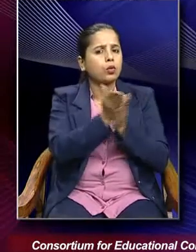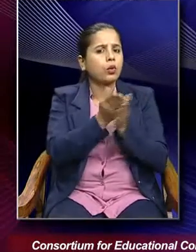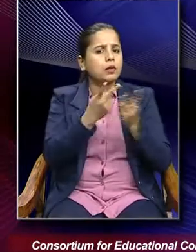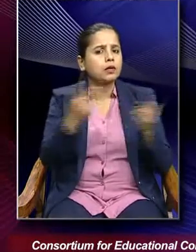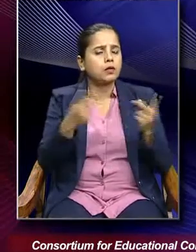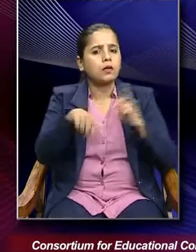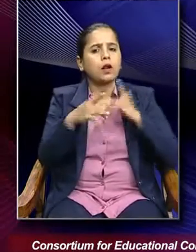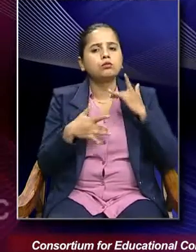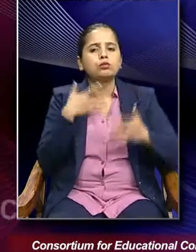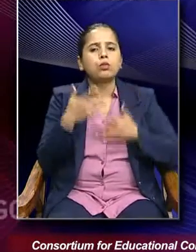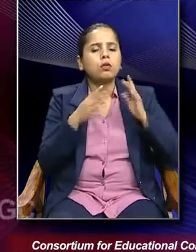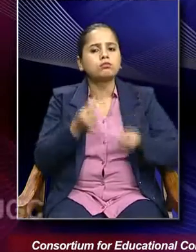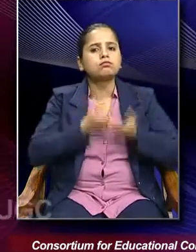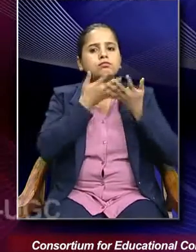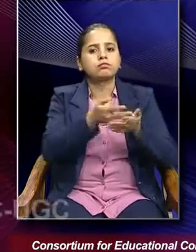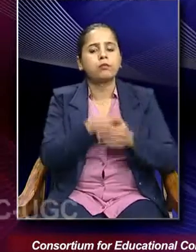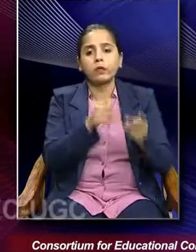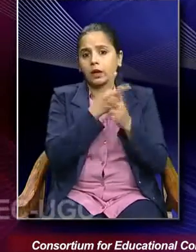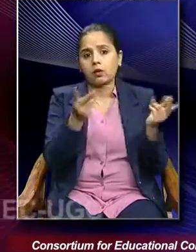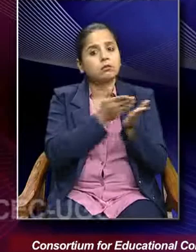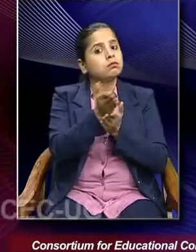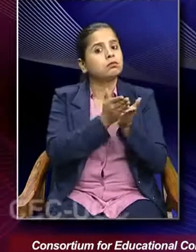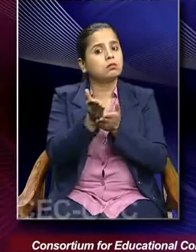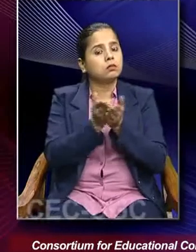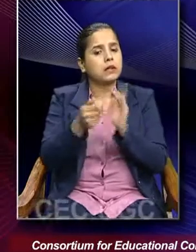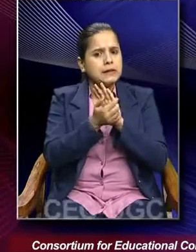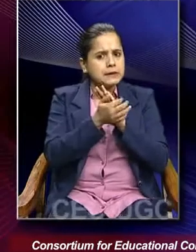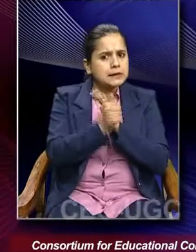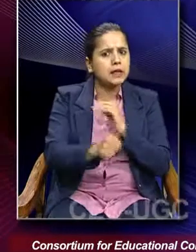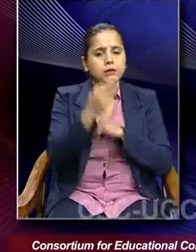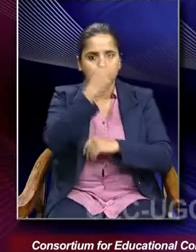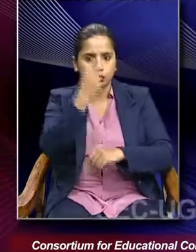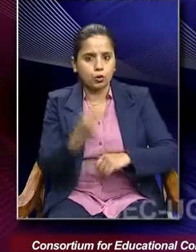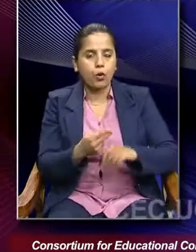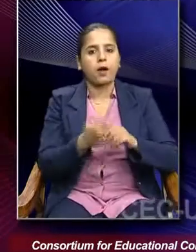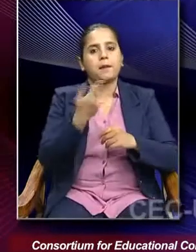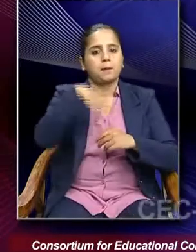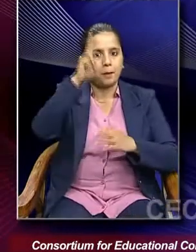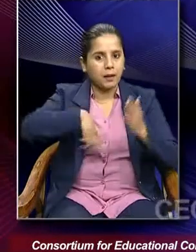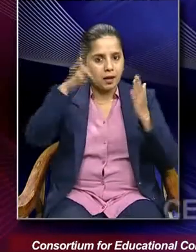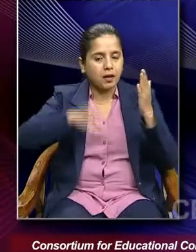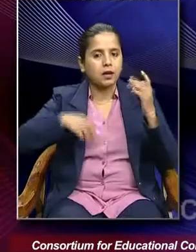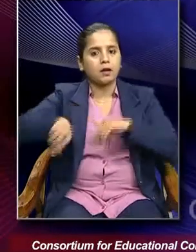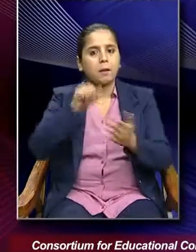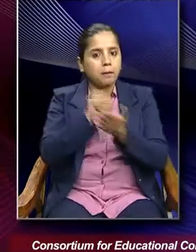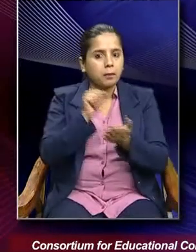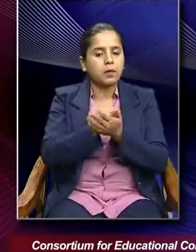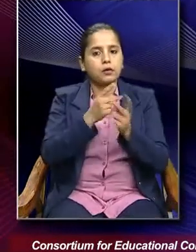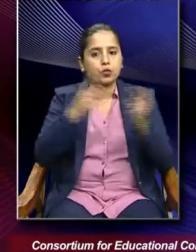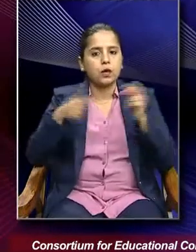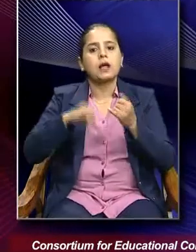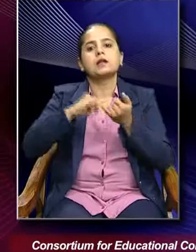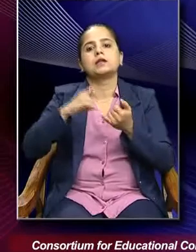generate emotions through different kinds of skills, drawing, painting, printmaking,